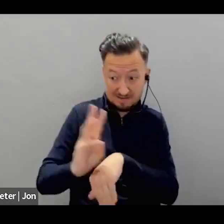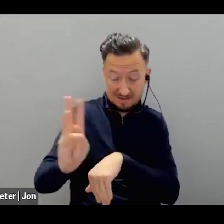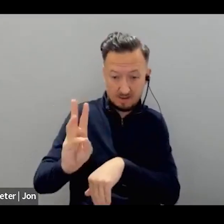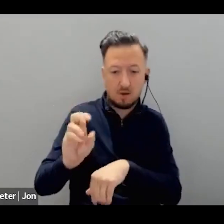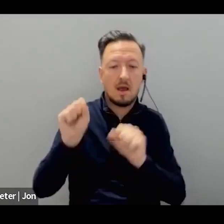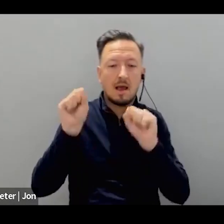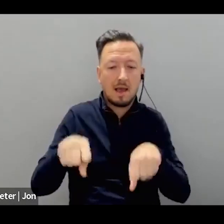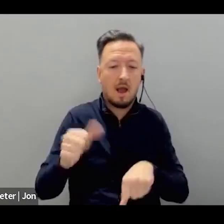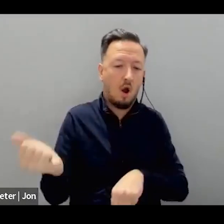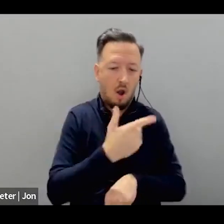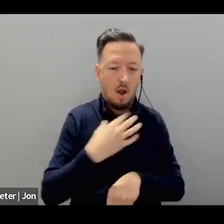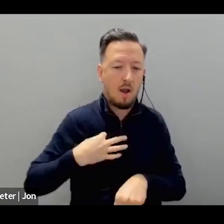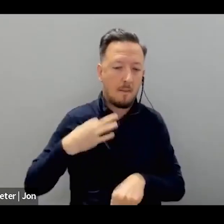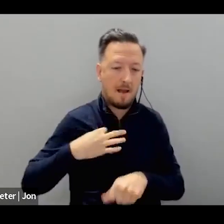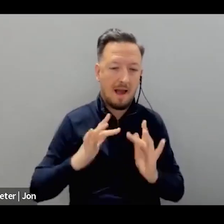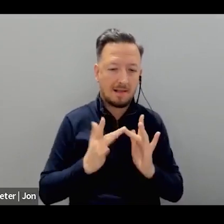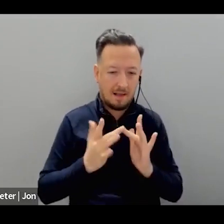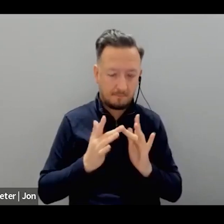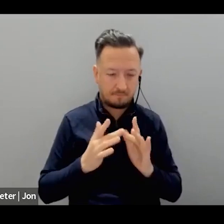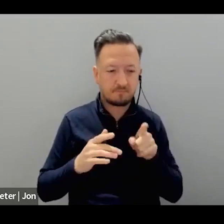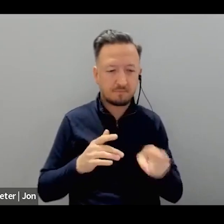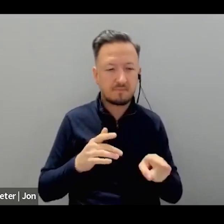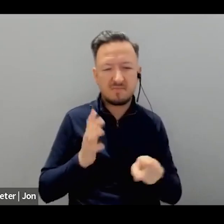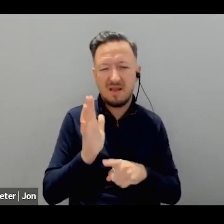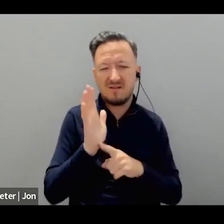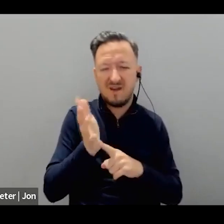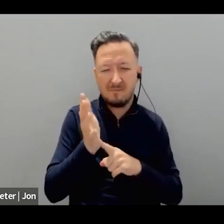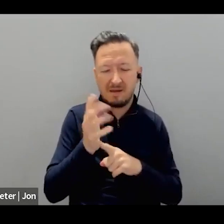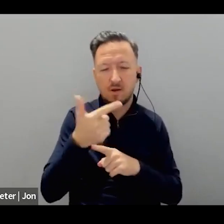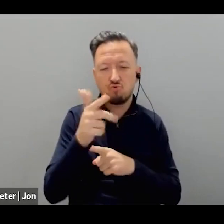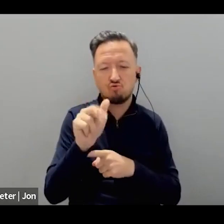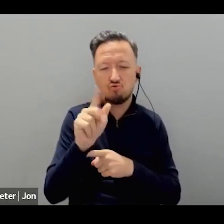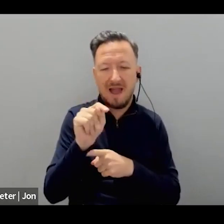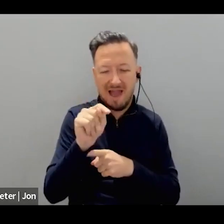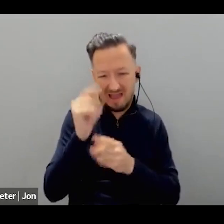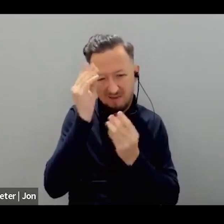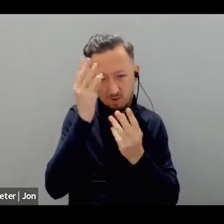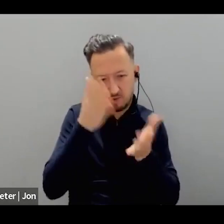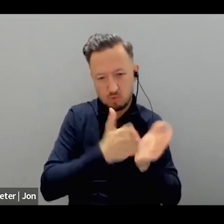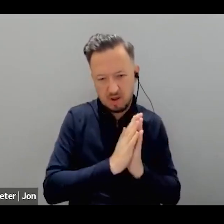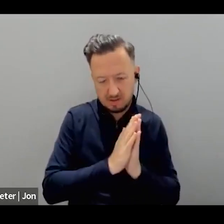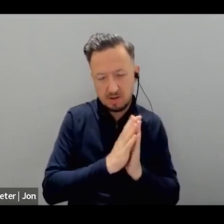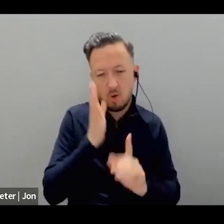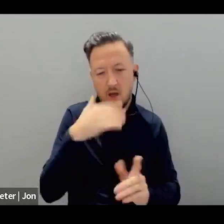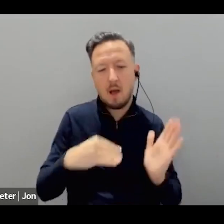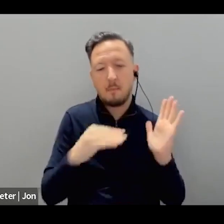To apply online, complete the 5-minute grant information request. We will add the link in the